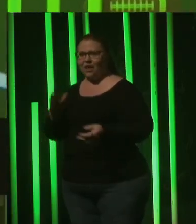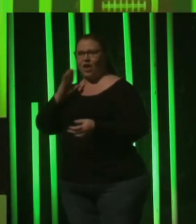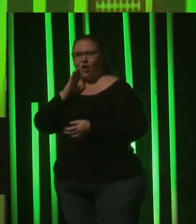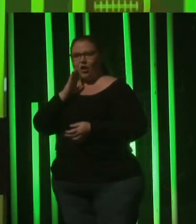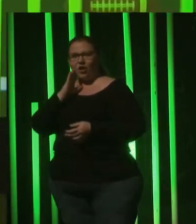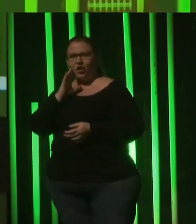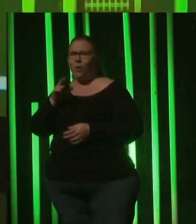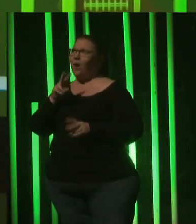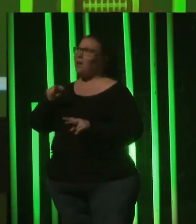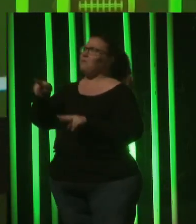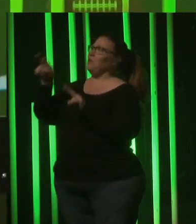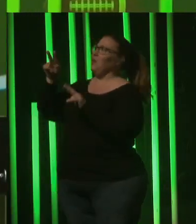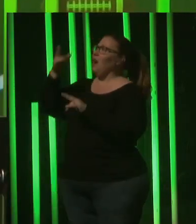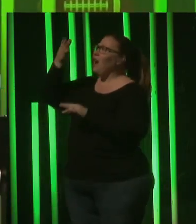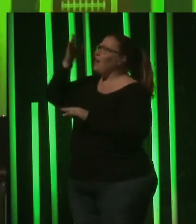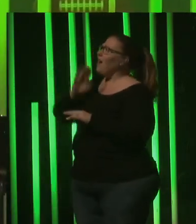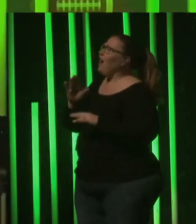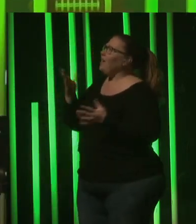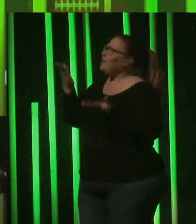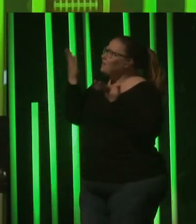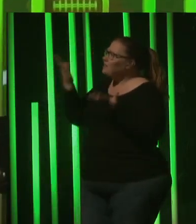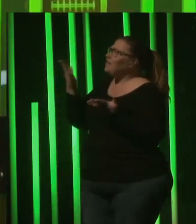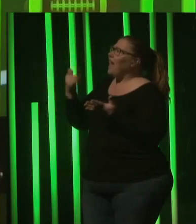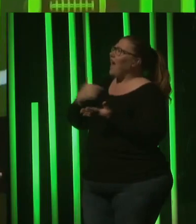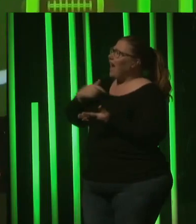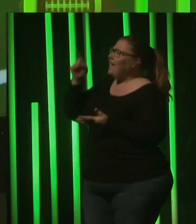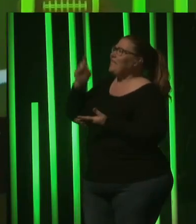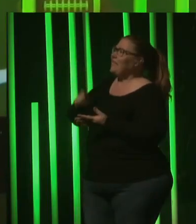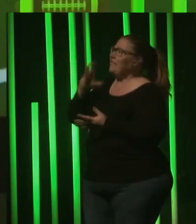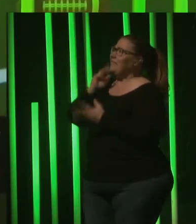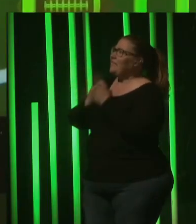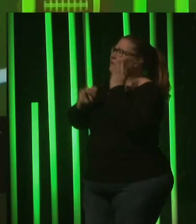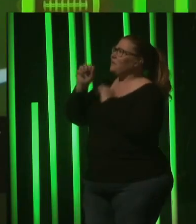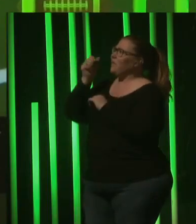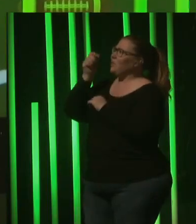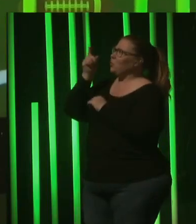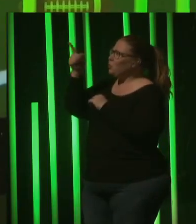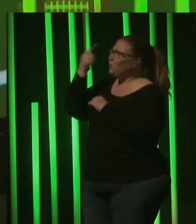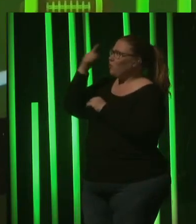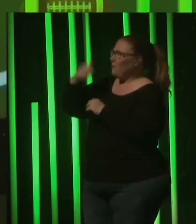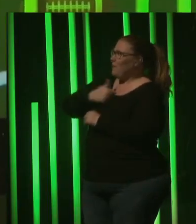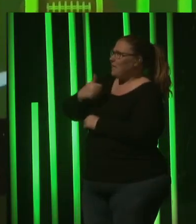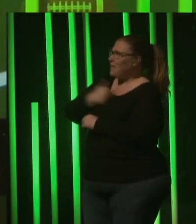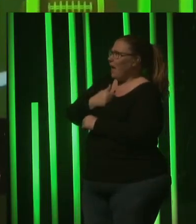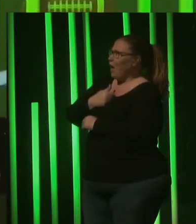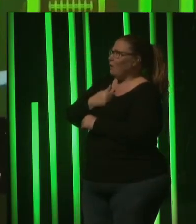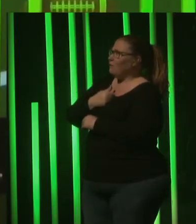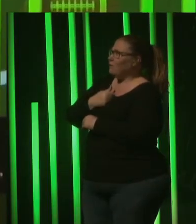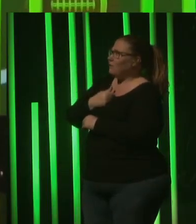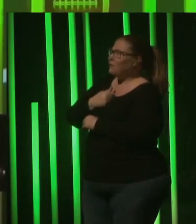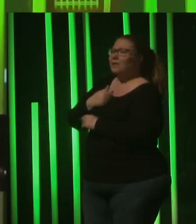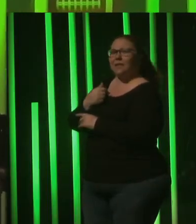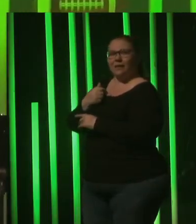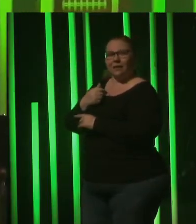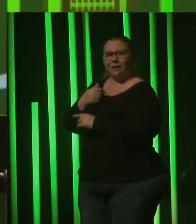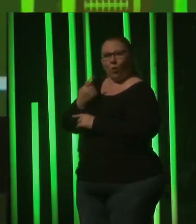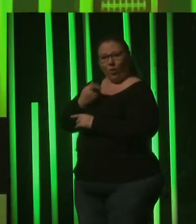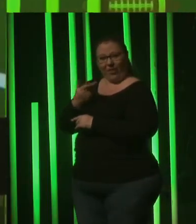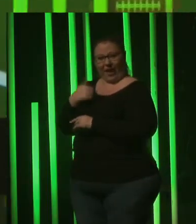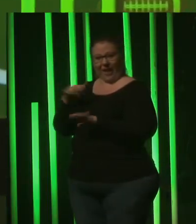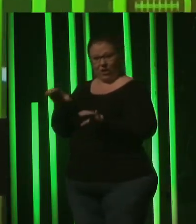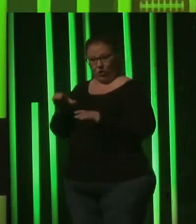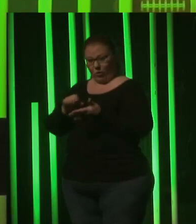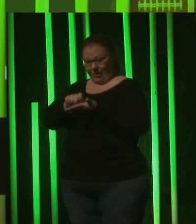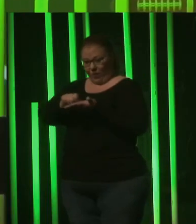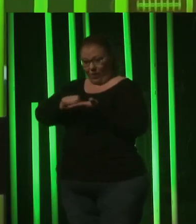to look to the heavens and say, God, you know what? I need to experience you for myself. I remember one of the things I do is I journal. I